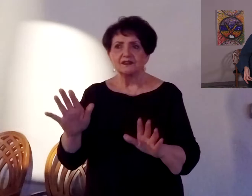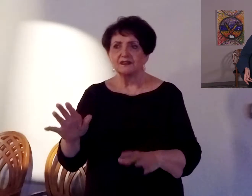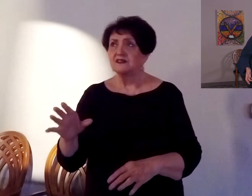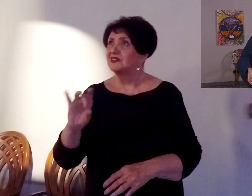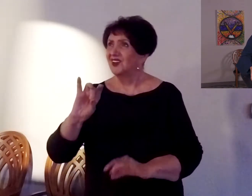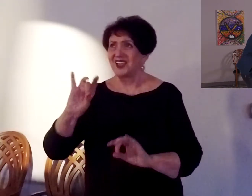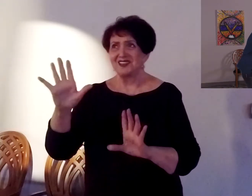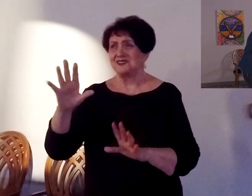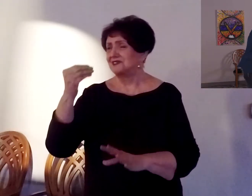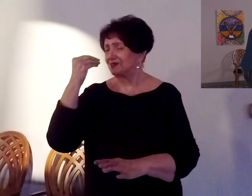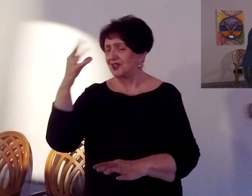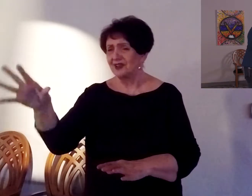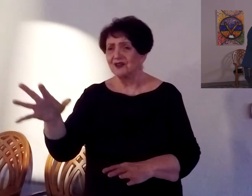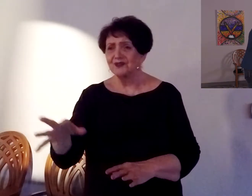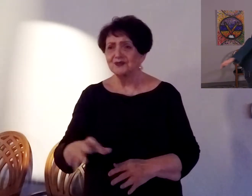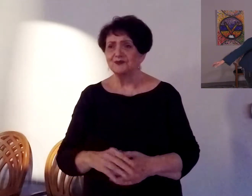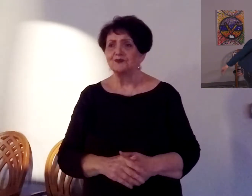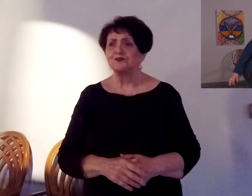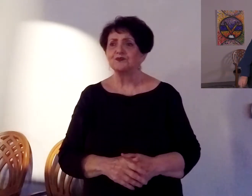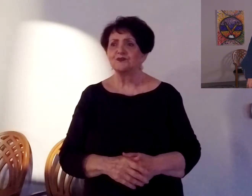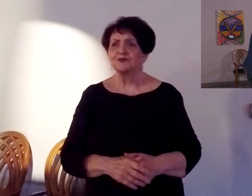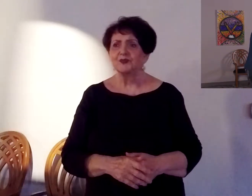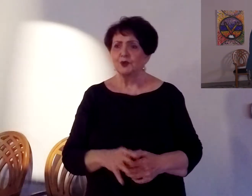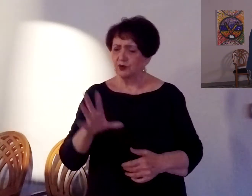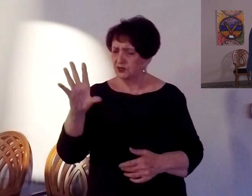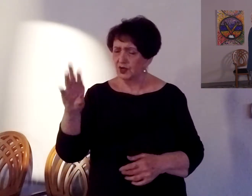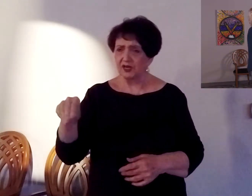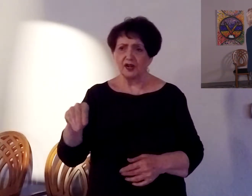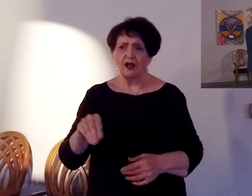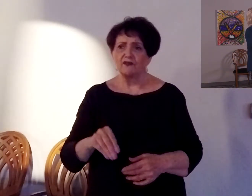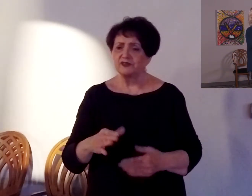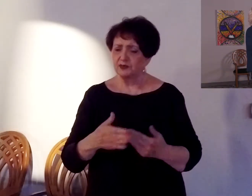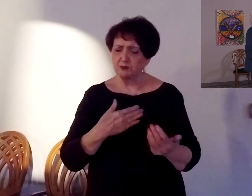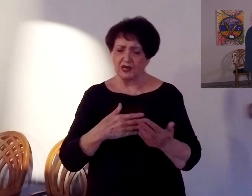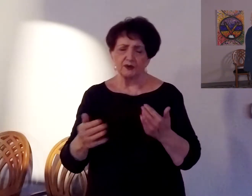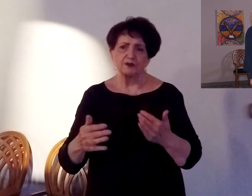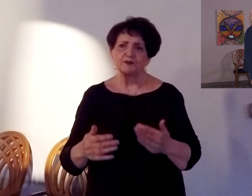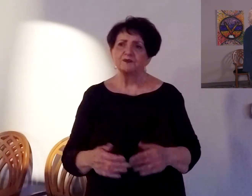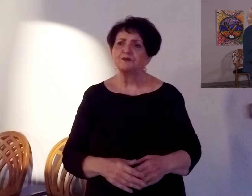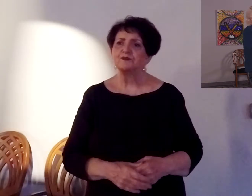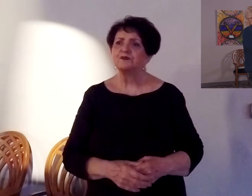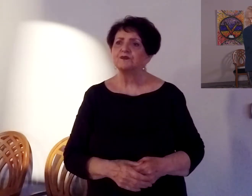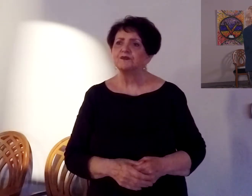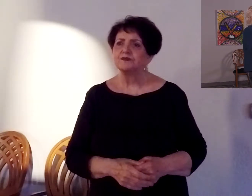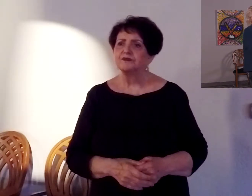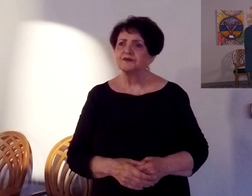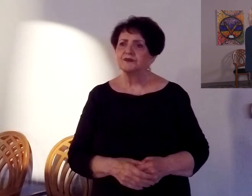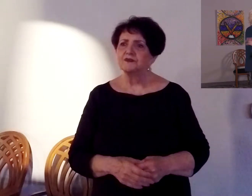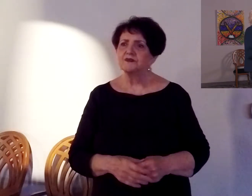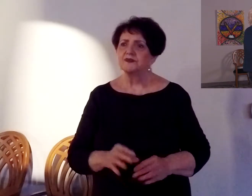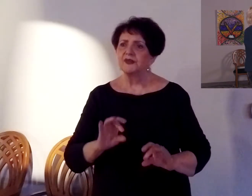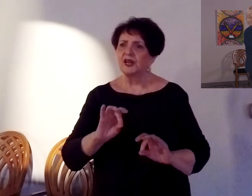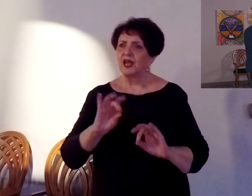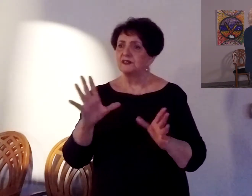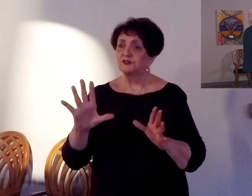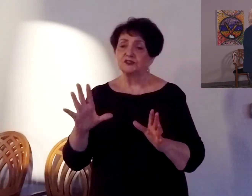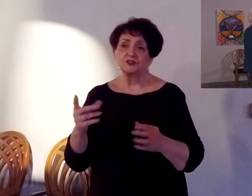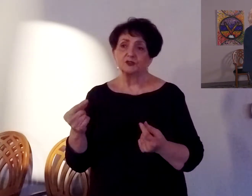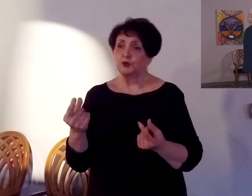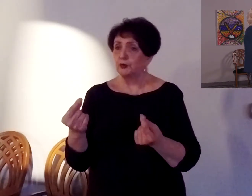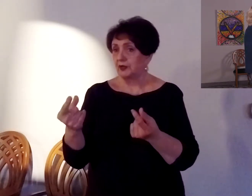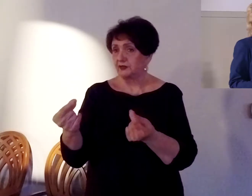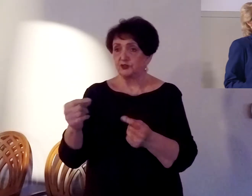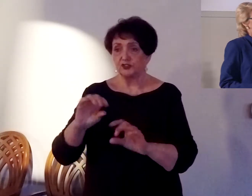slide in there and shut the light out completely. The light doesn't go, wait, what are you doing? The light's just doing its thing, right?